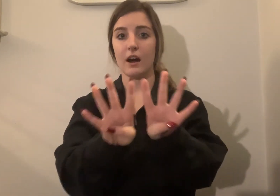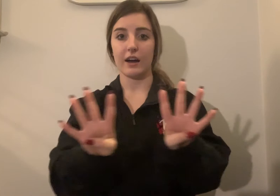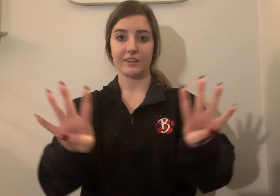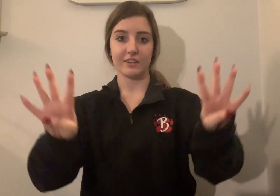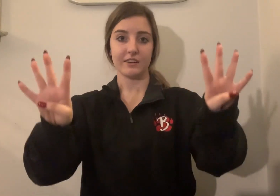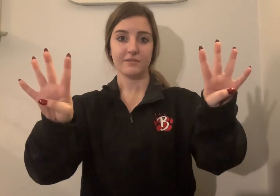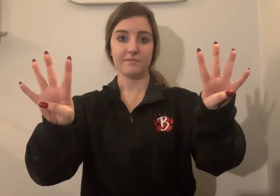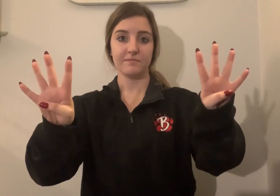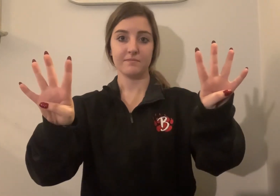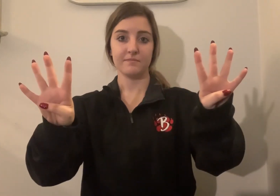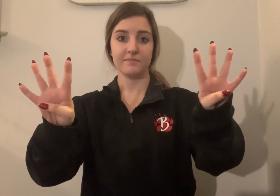Hanukkah.